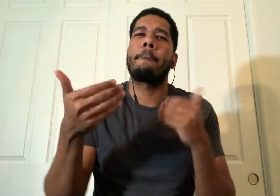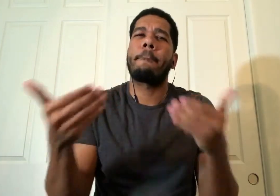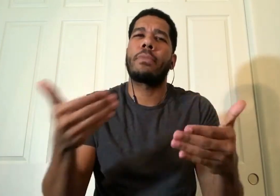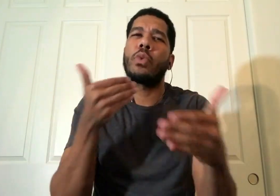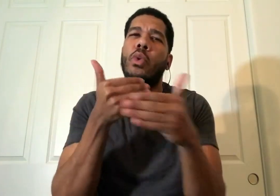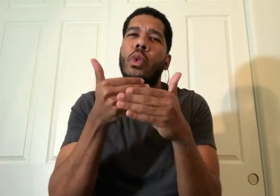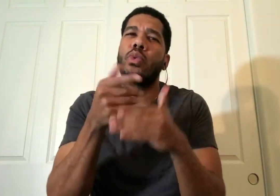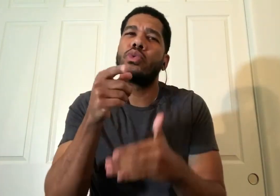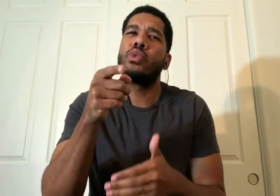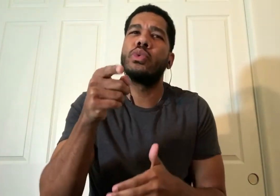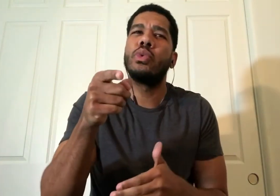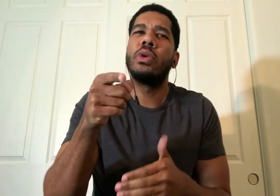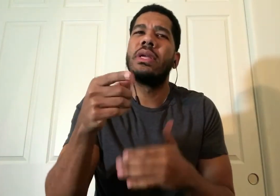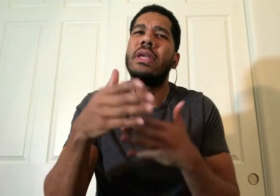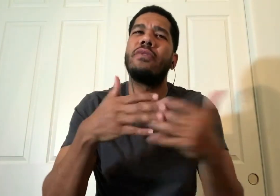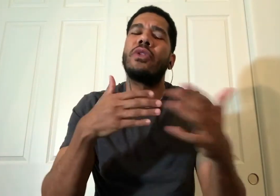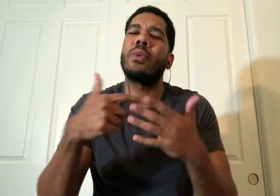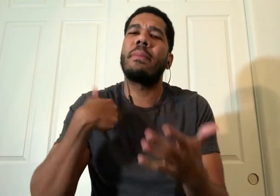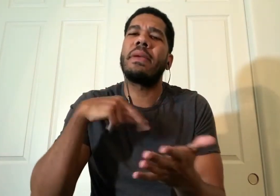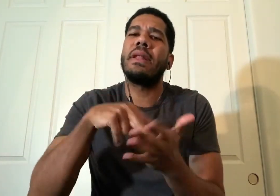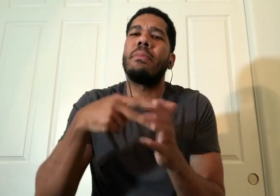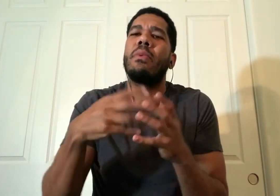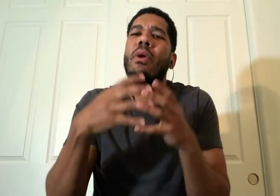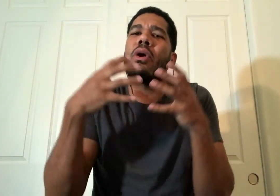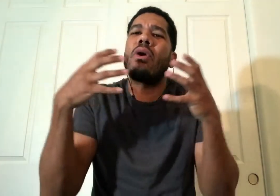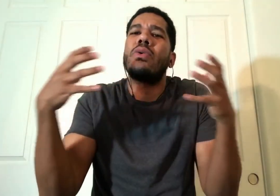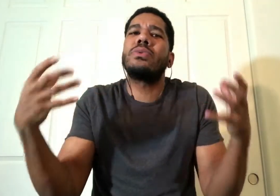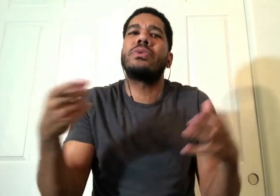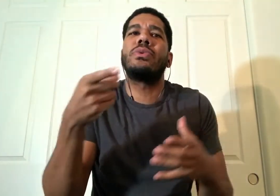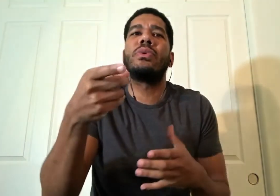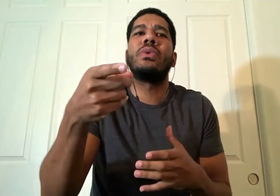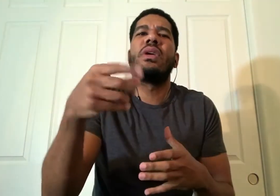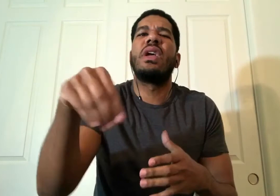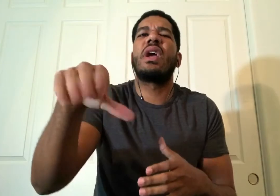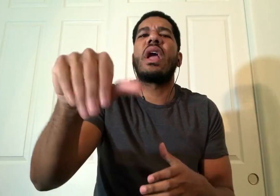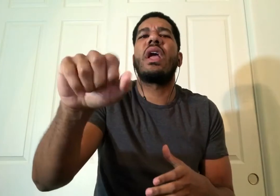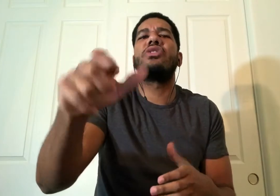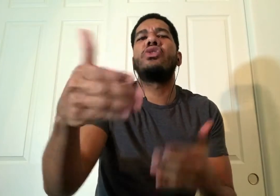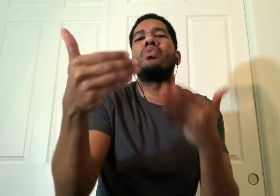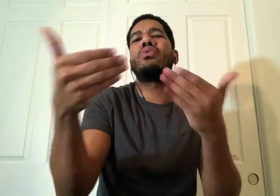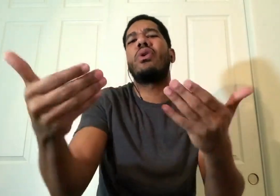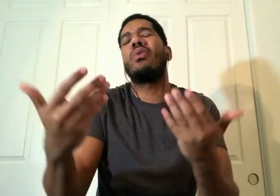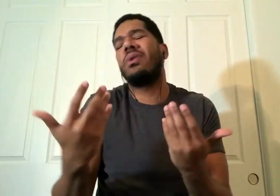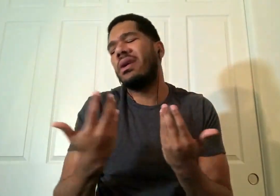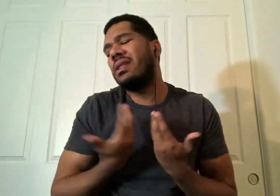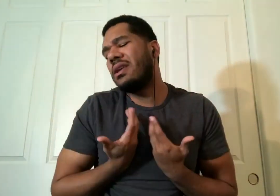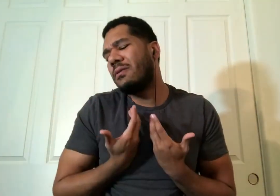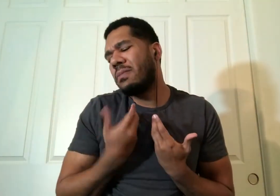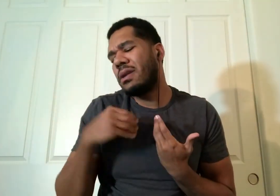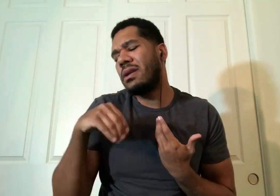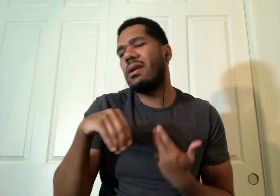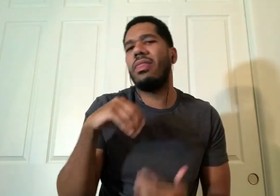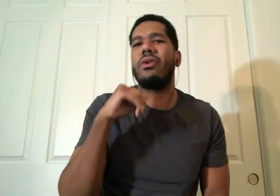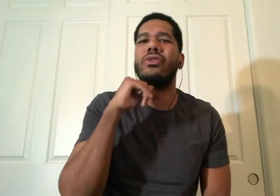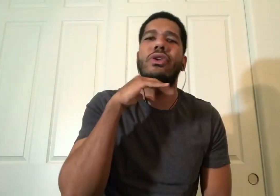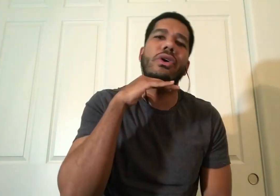get too close to you, even when I mean the most to you. In case you go and leave me in the